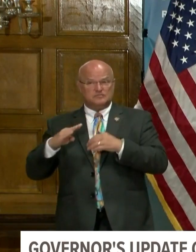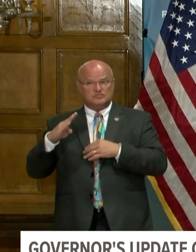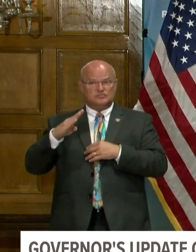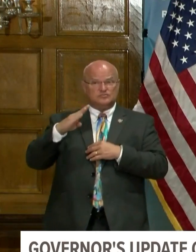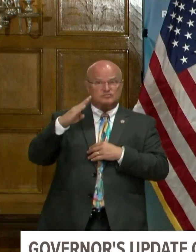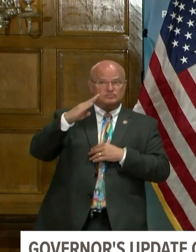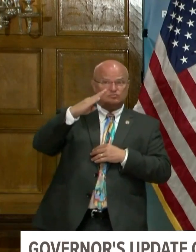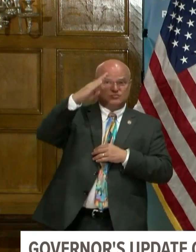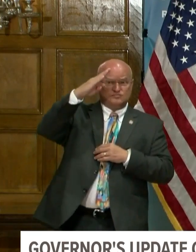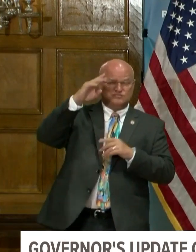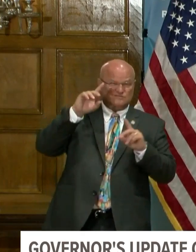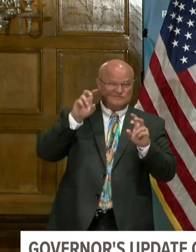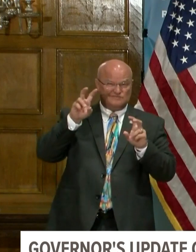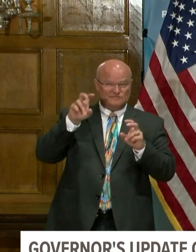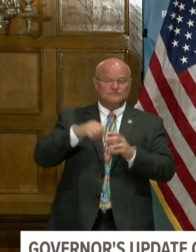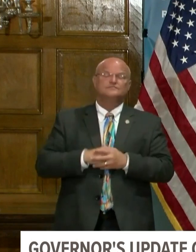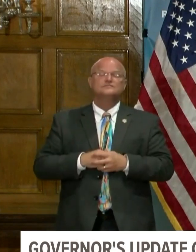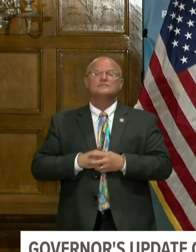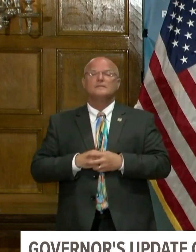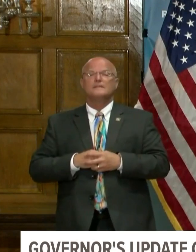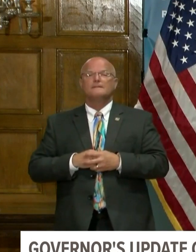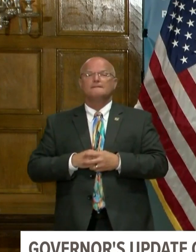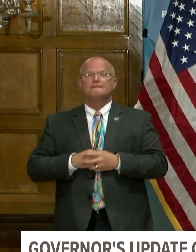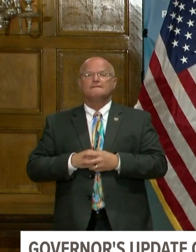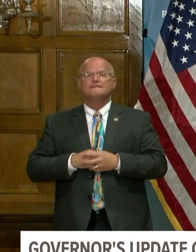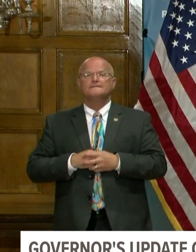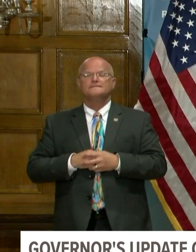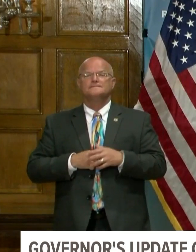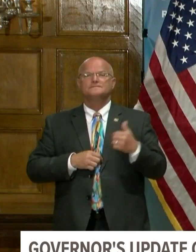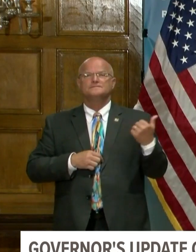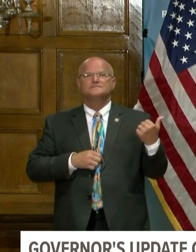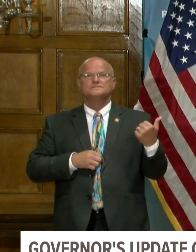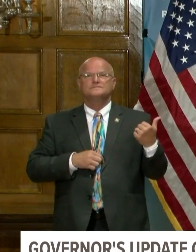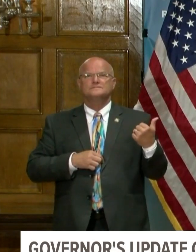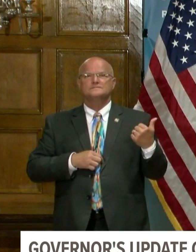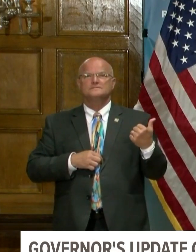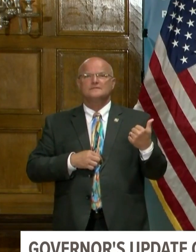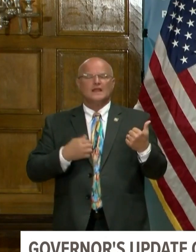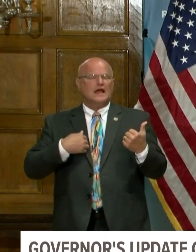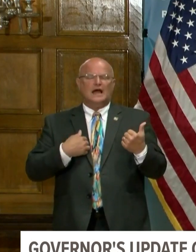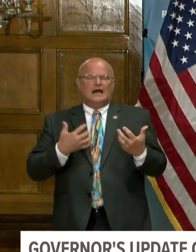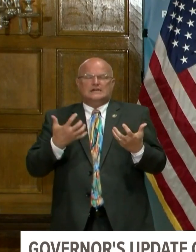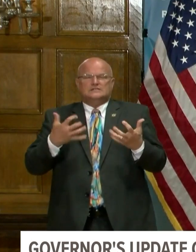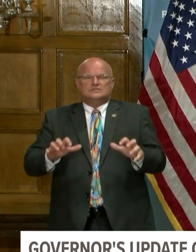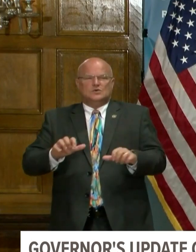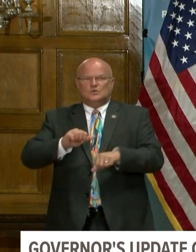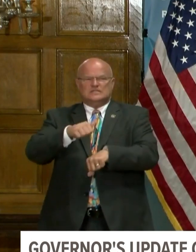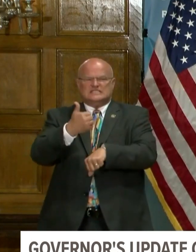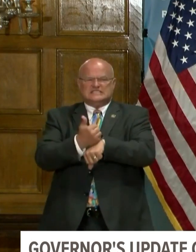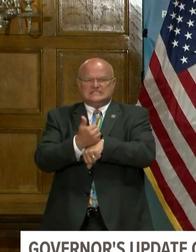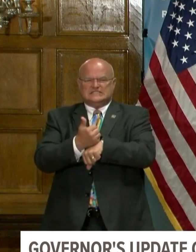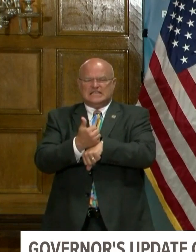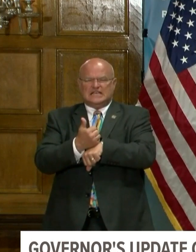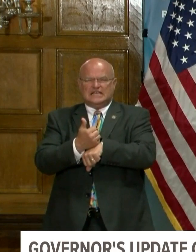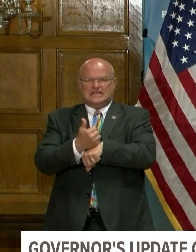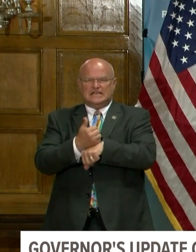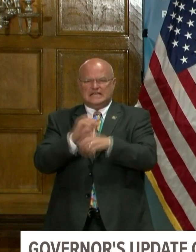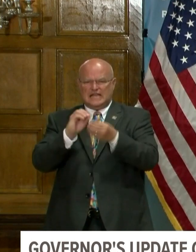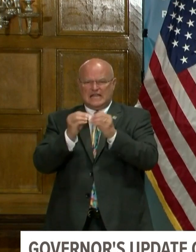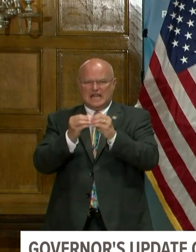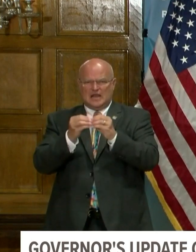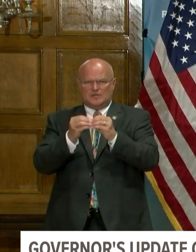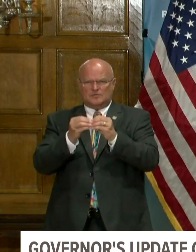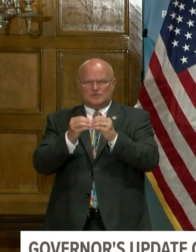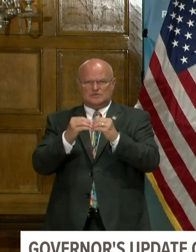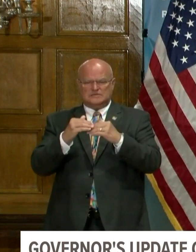rising? I think I wouldn't want to set any specific benchmark there.